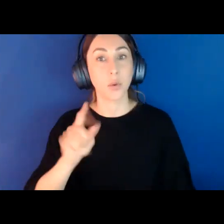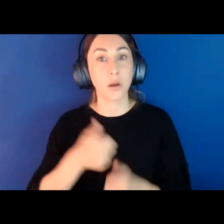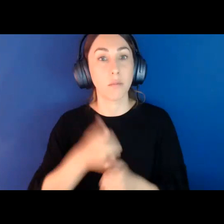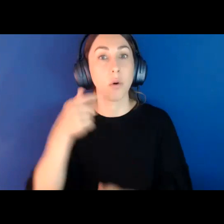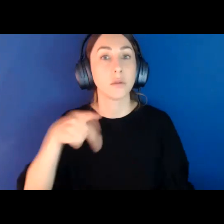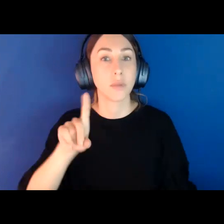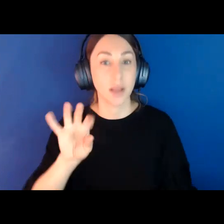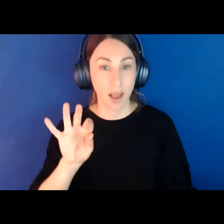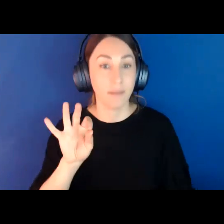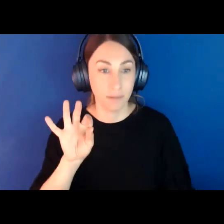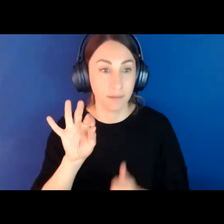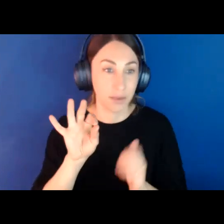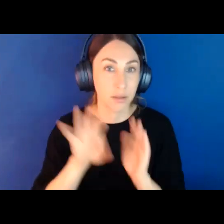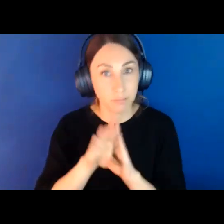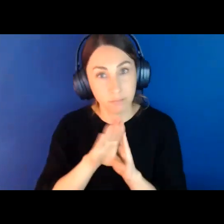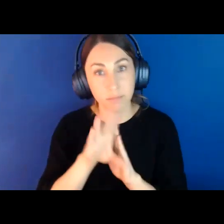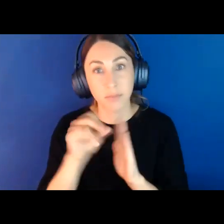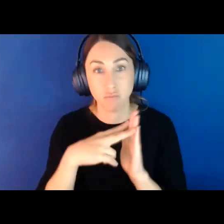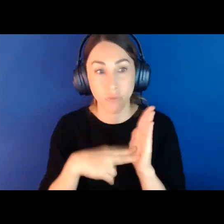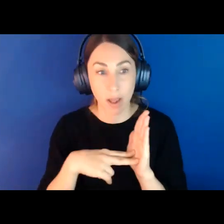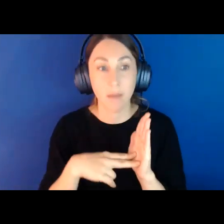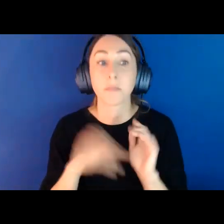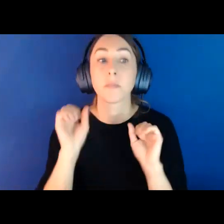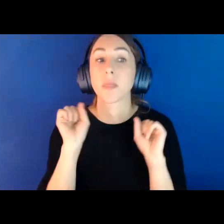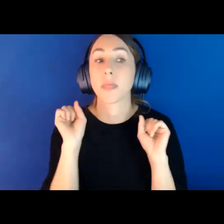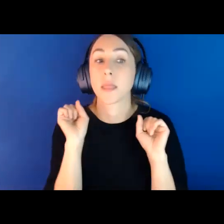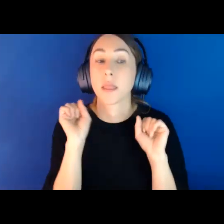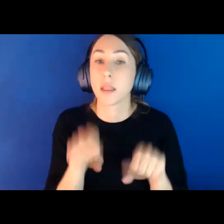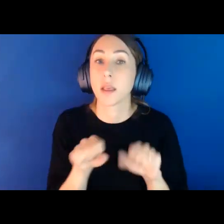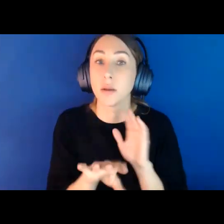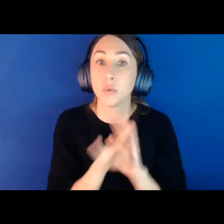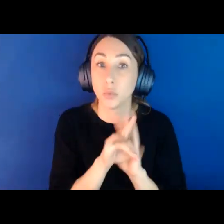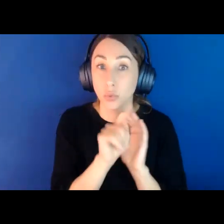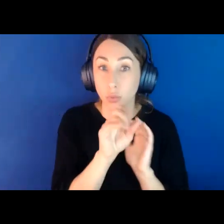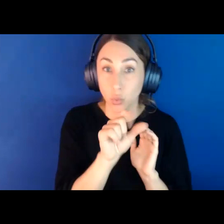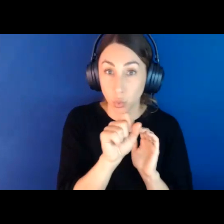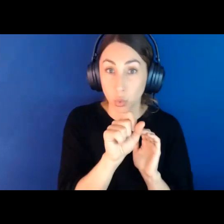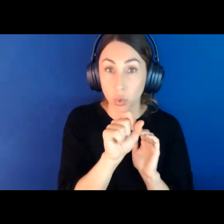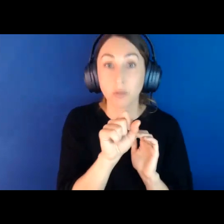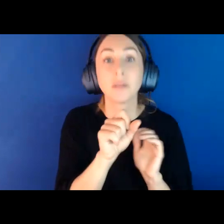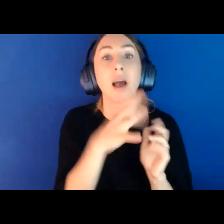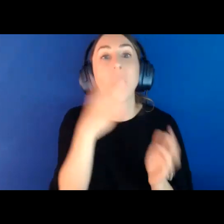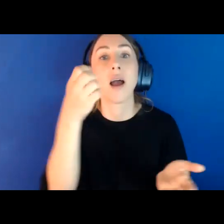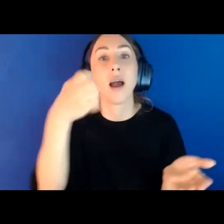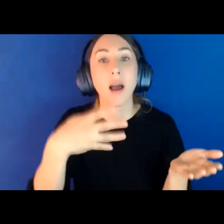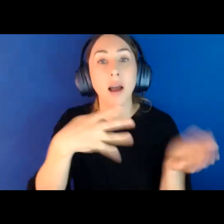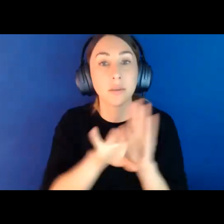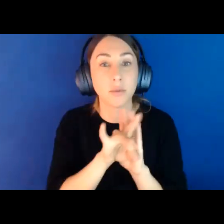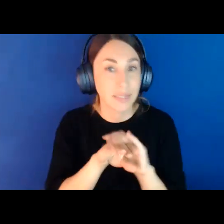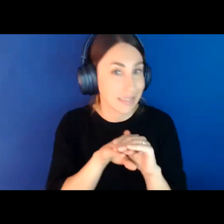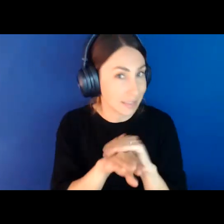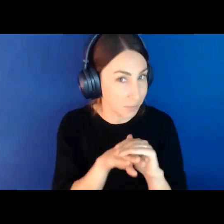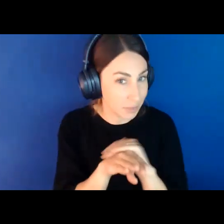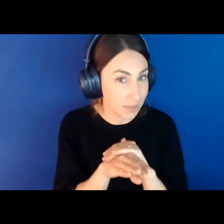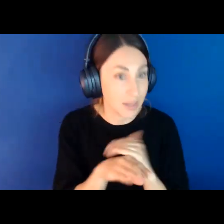read. You can go from choosing tools, heading straight for accessibility. There is an